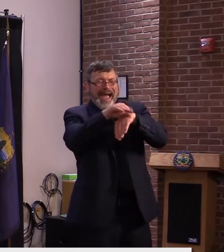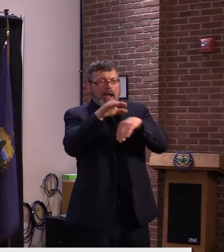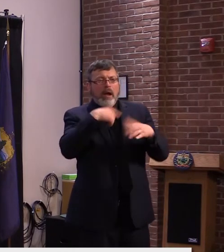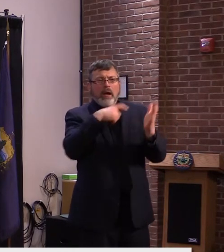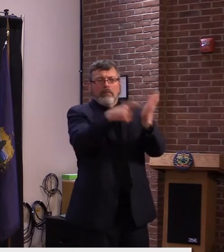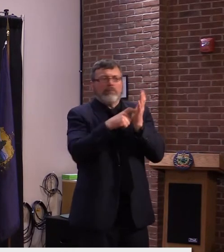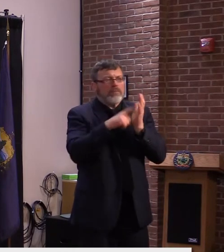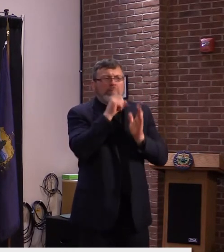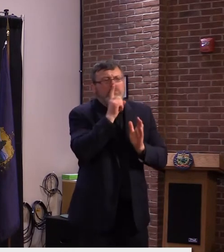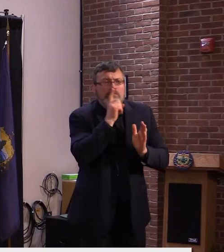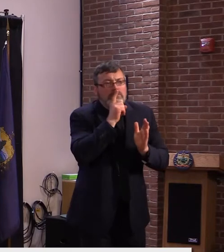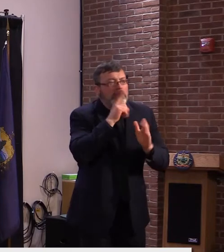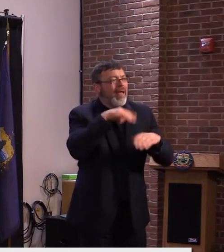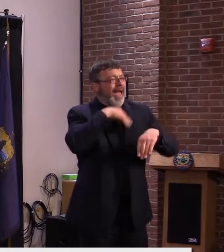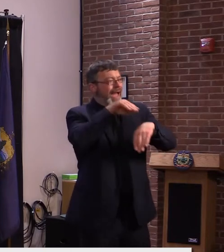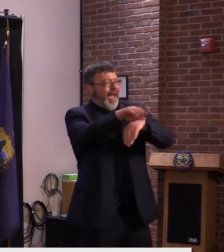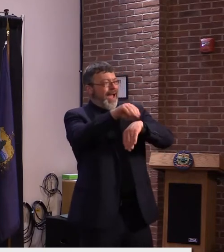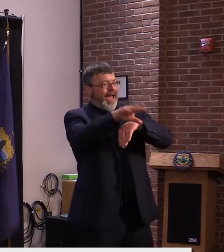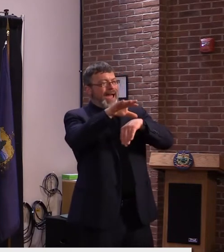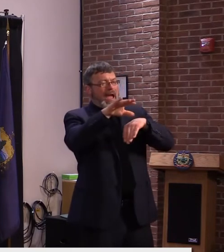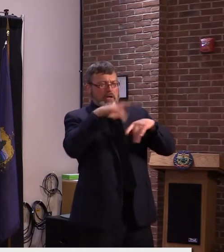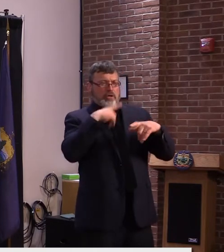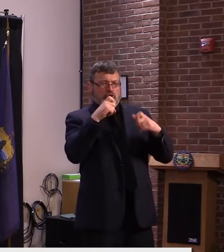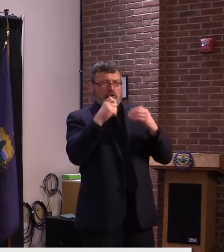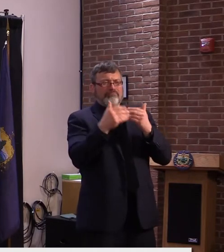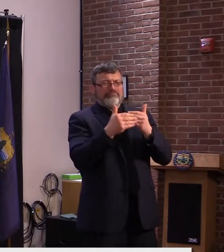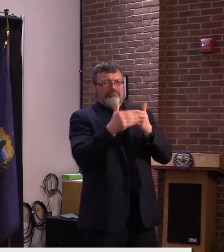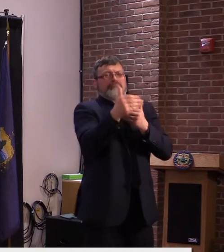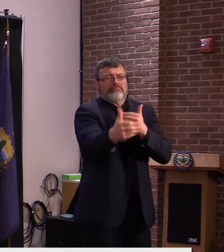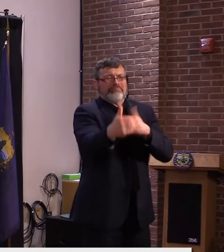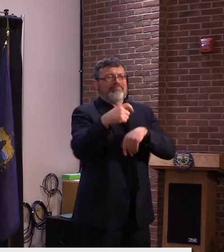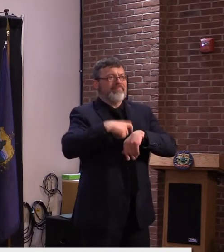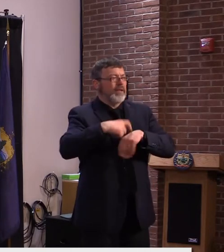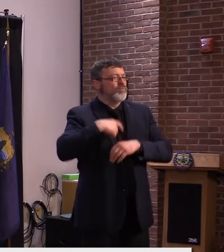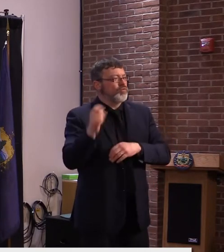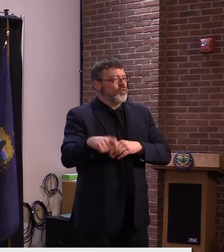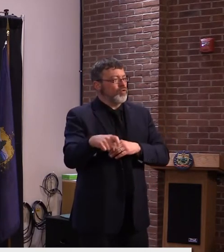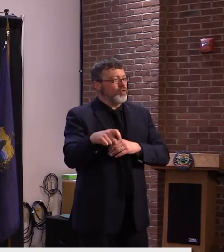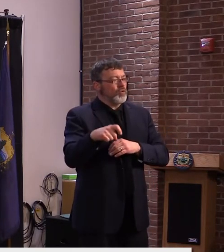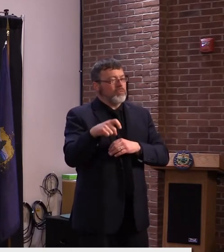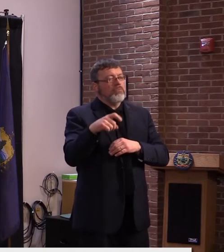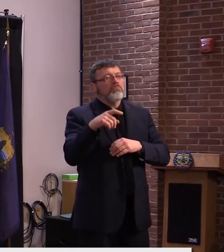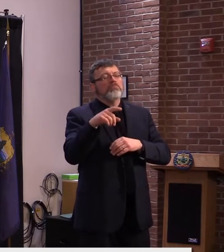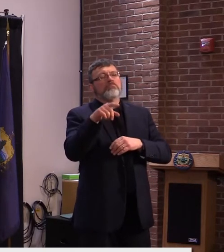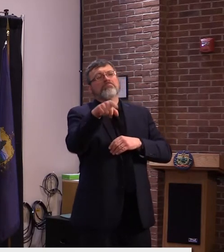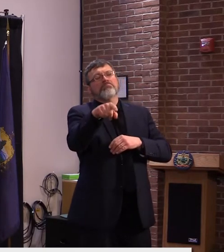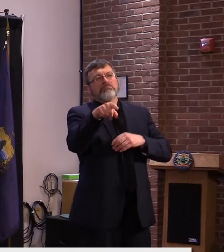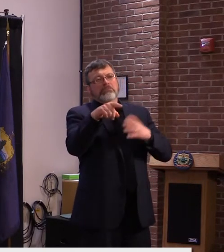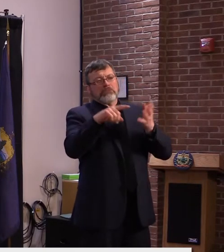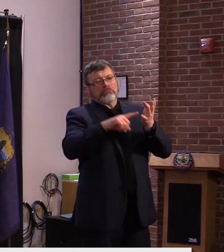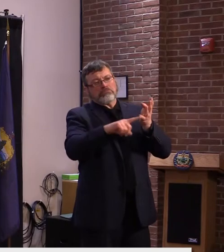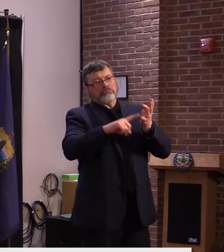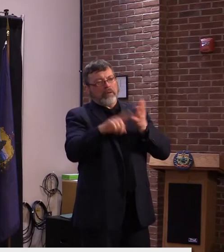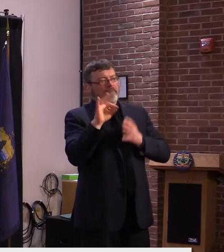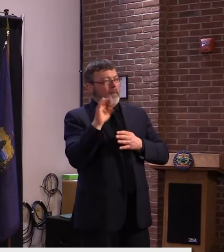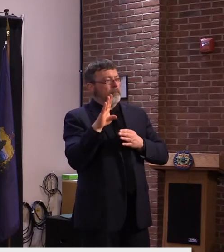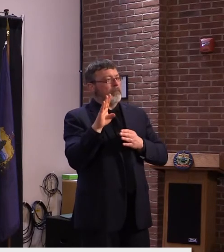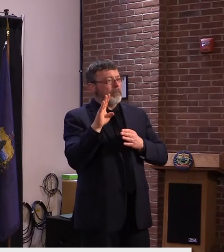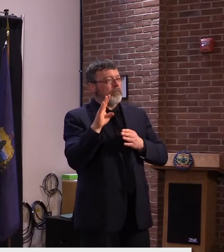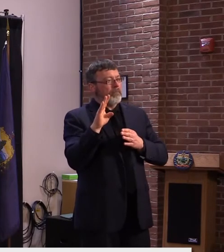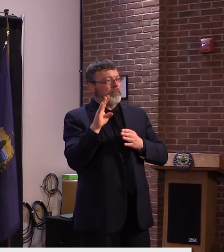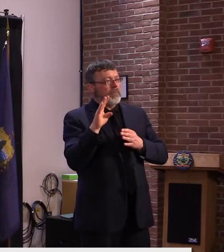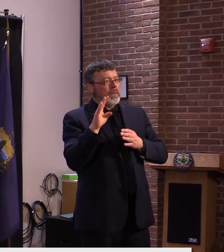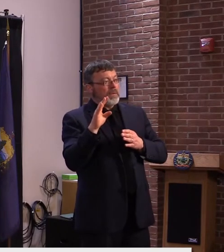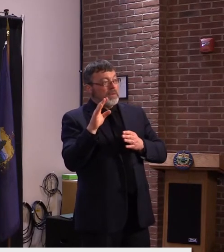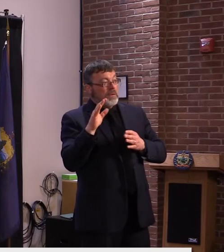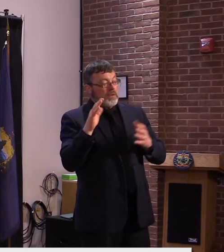30 days or so. The 28th February is when we're scheduled to identify whether we're going to make that change